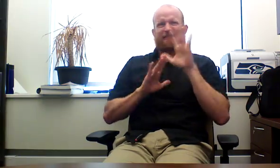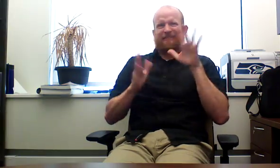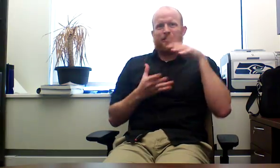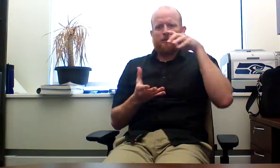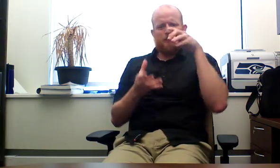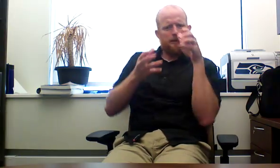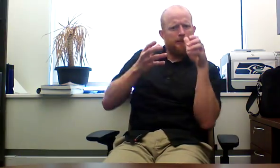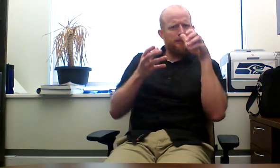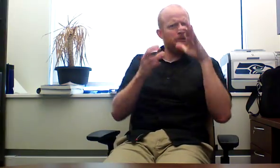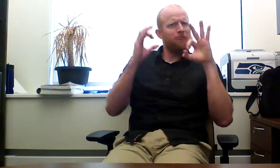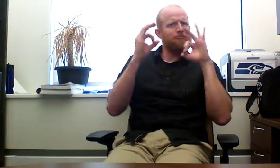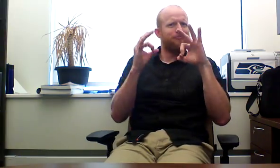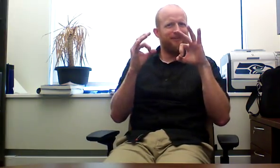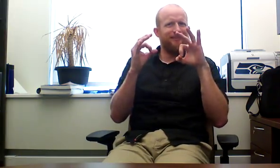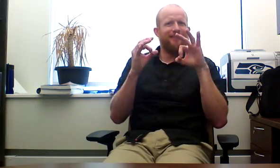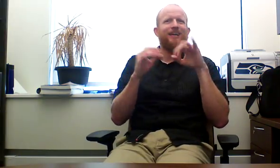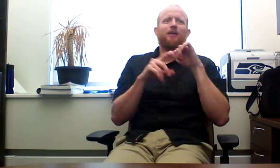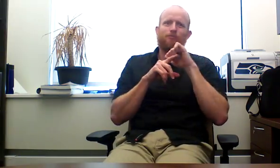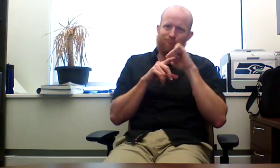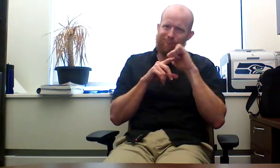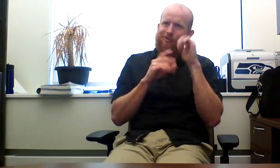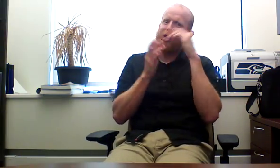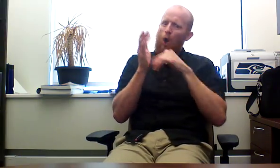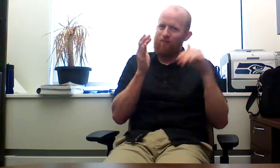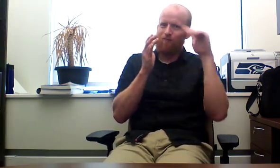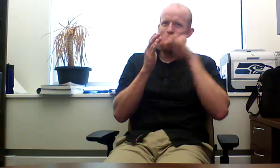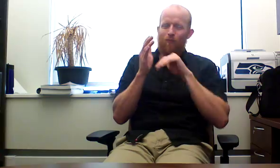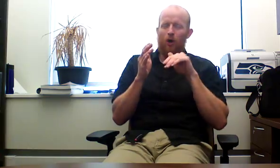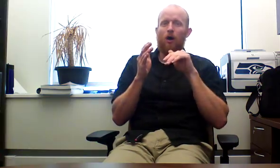on their body, and just make sure the water's not going up and splashing them in the face.